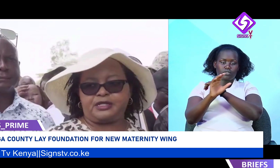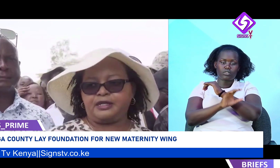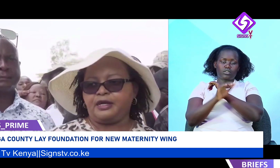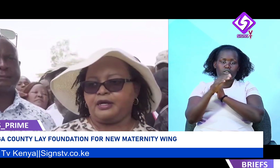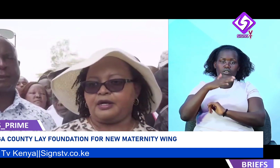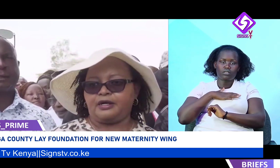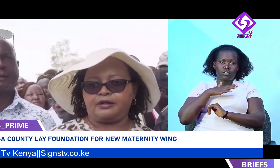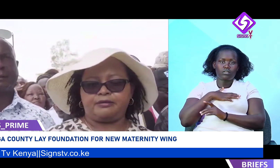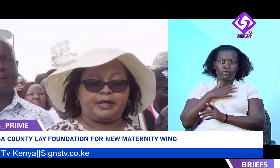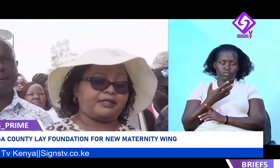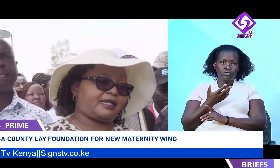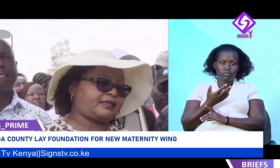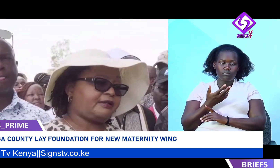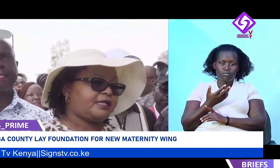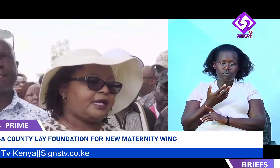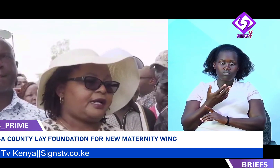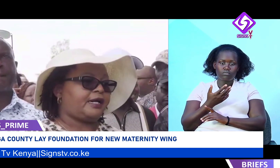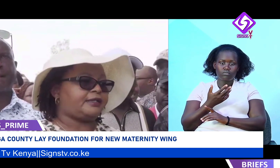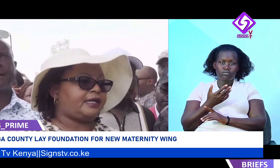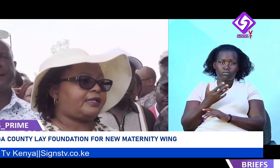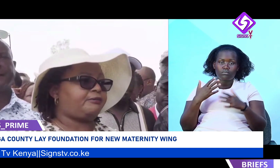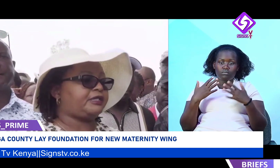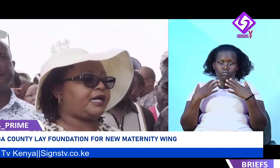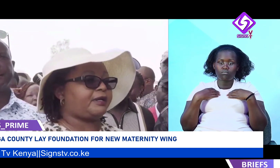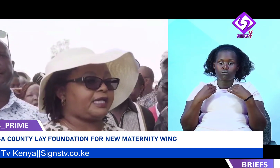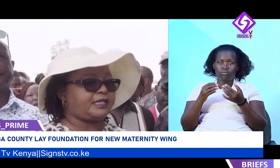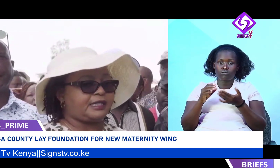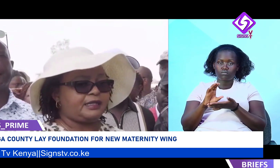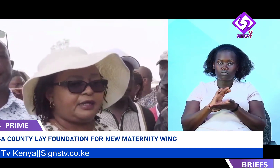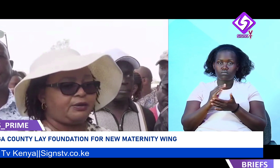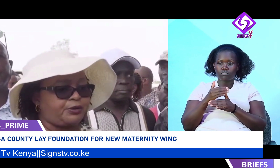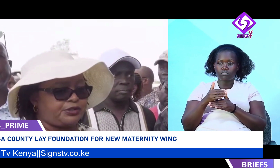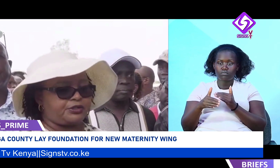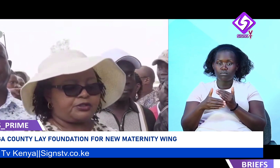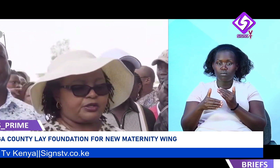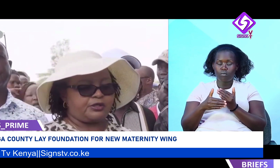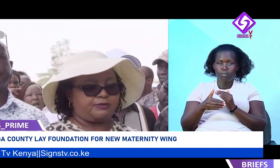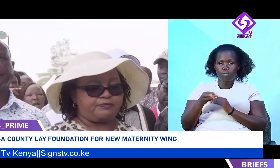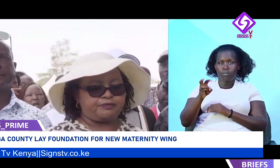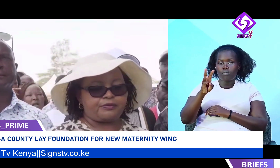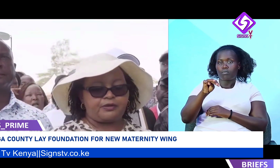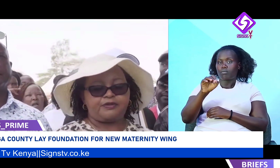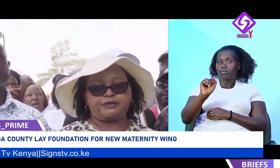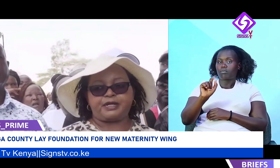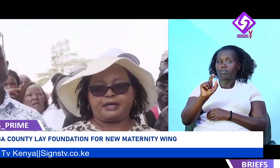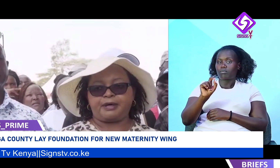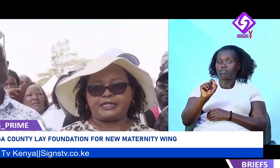Mutithi Health Center, and they're building a maternity which is 50-bed